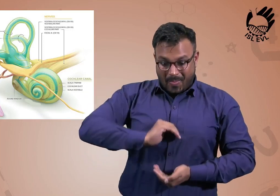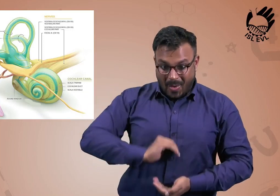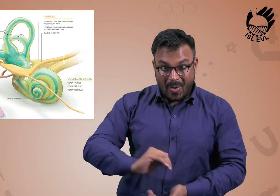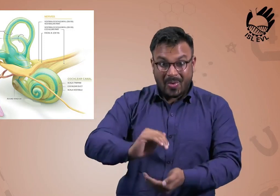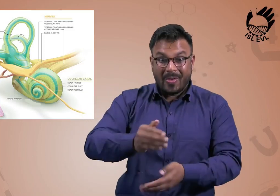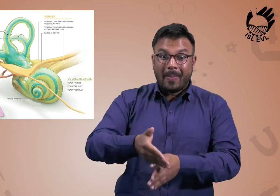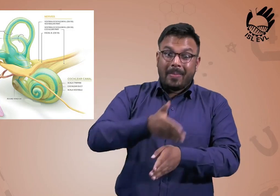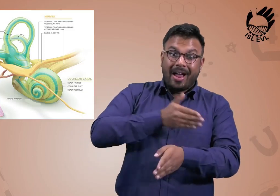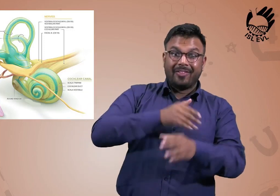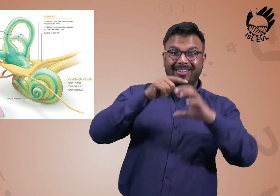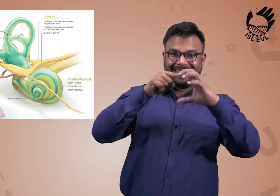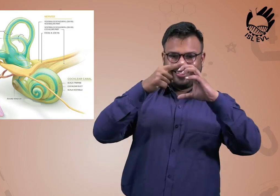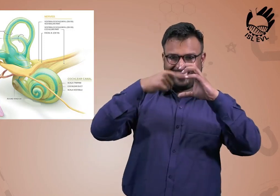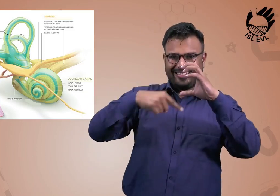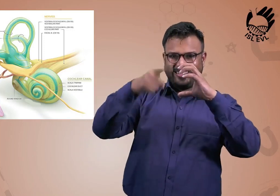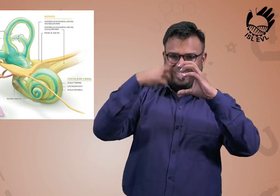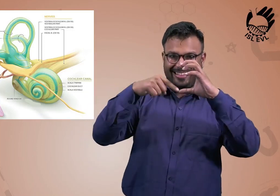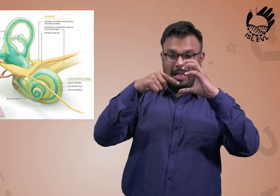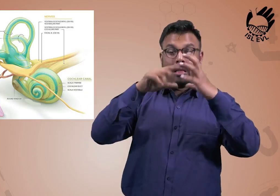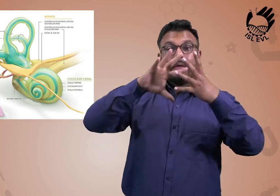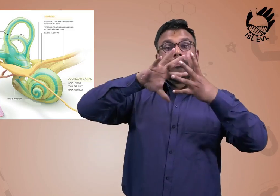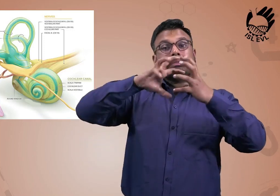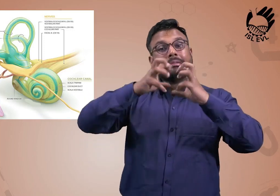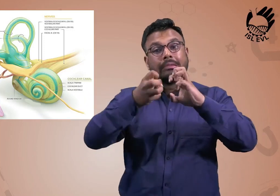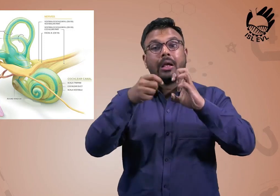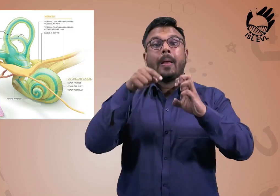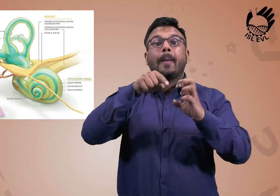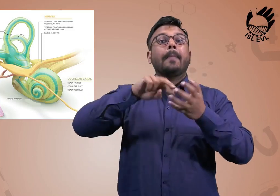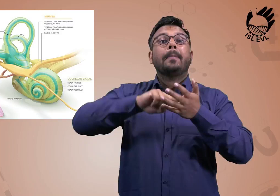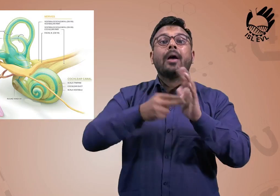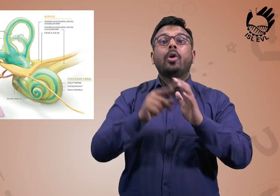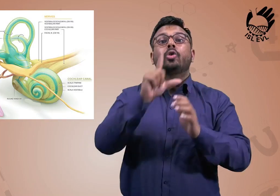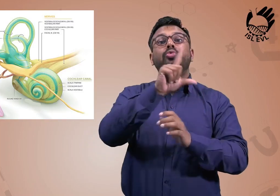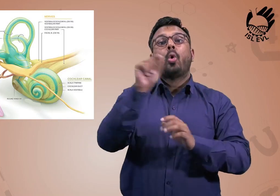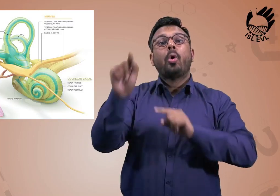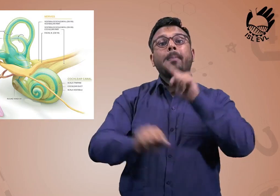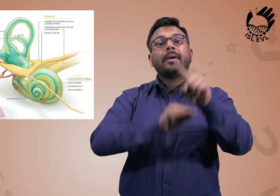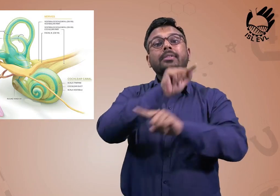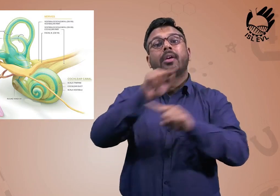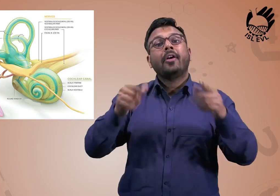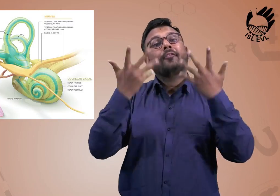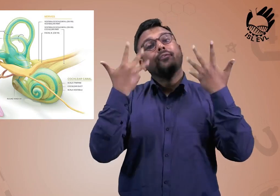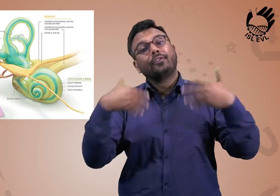cochlea start getting damaged. That's why most old people have gradual hearing loss.